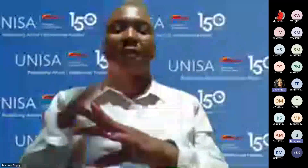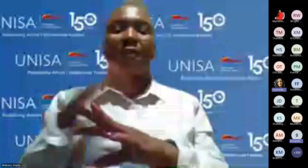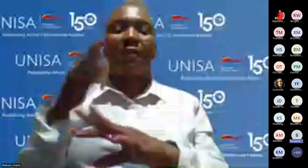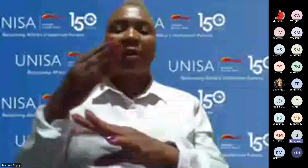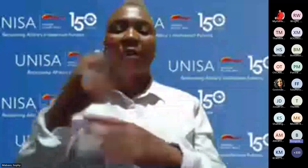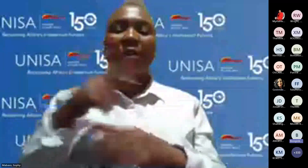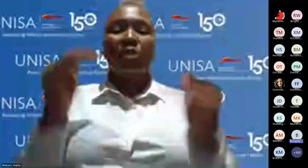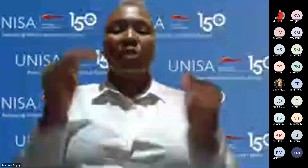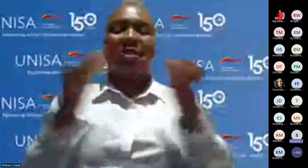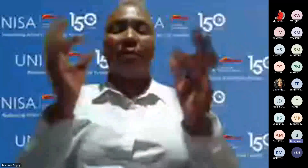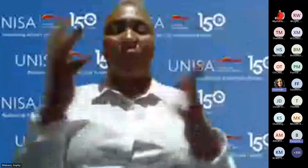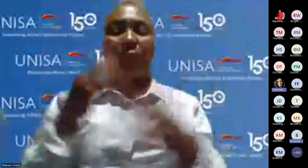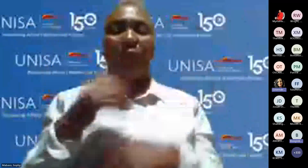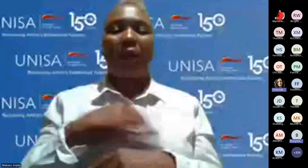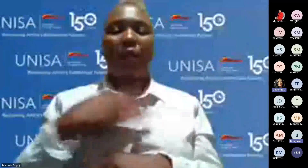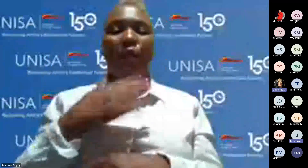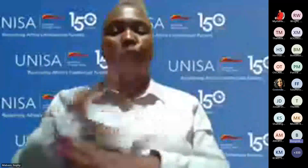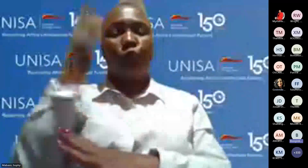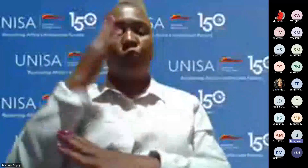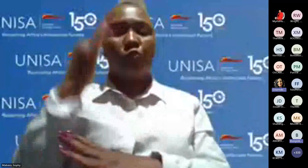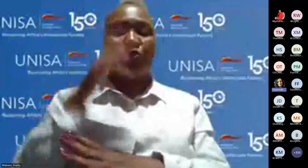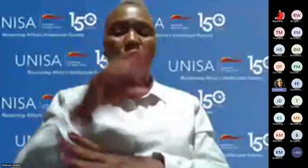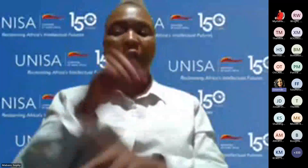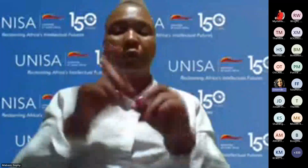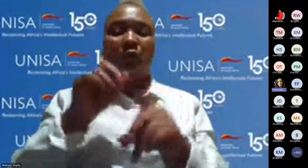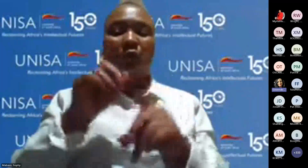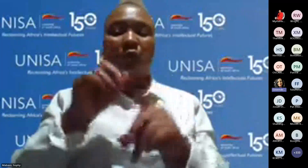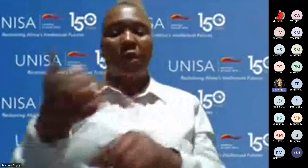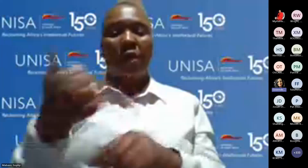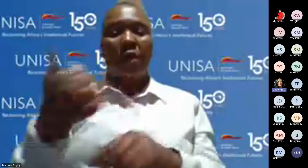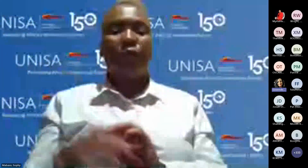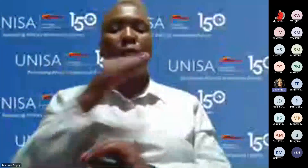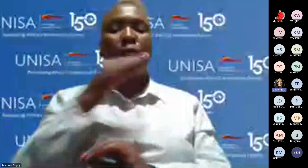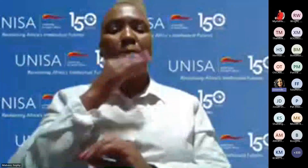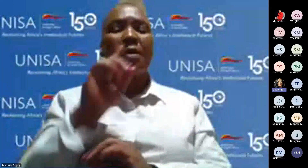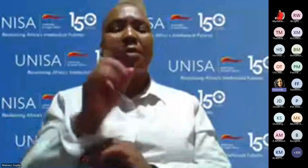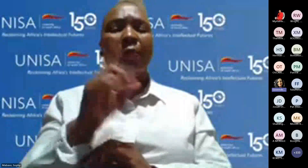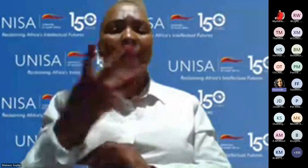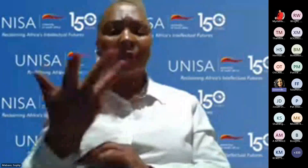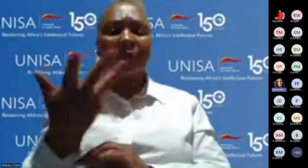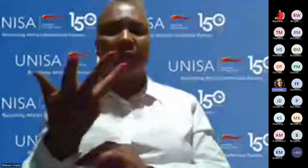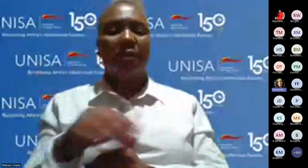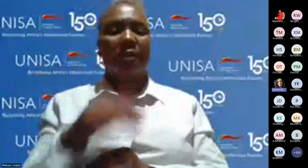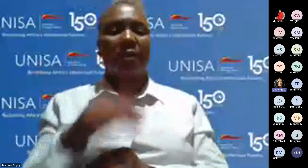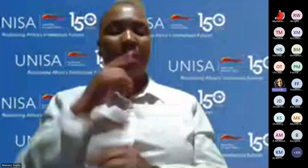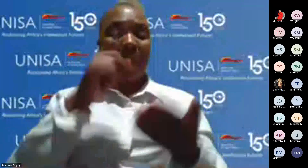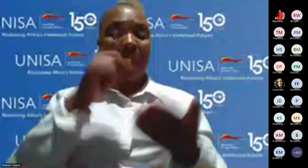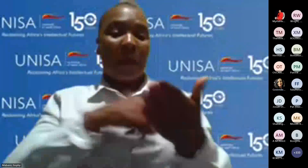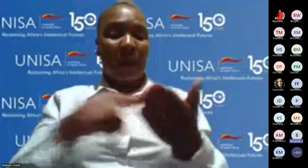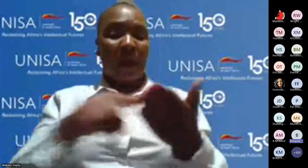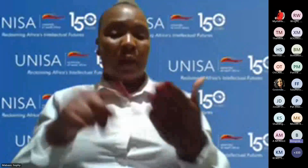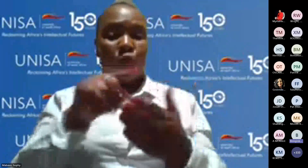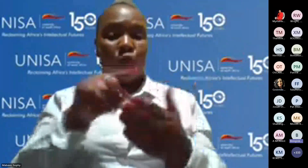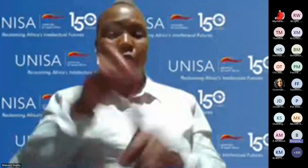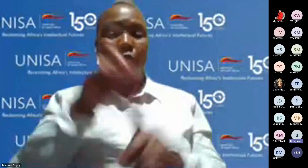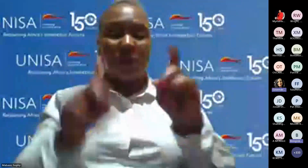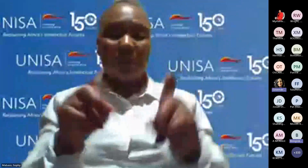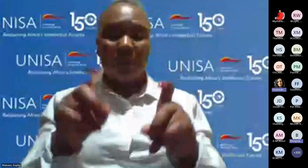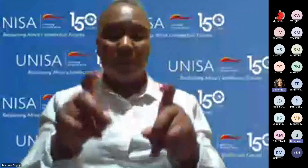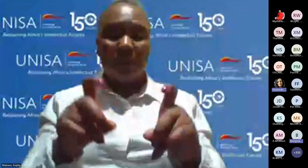just ignore that question, go to the next question. Do you mean there was an error to the question?